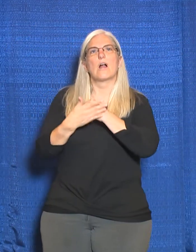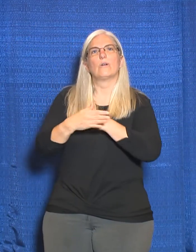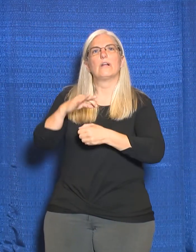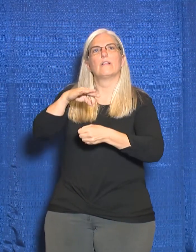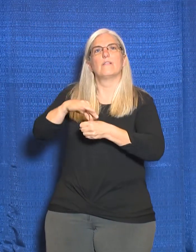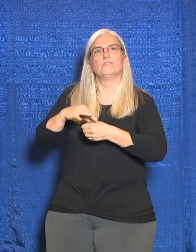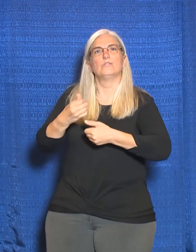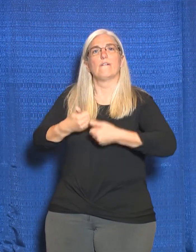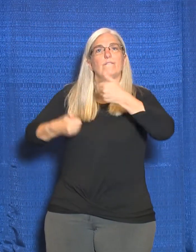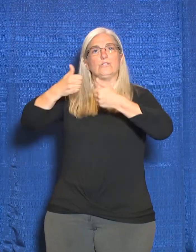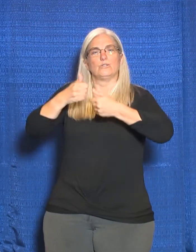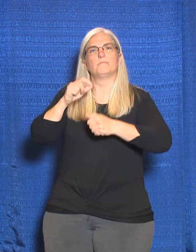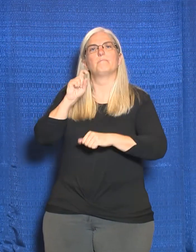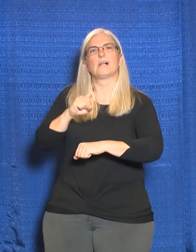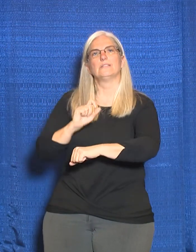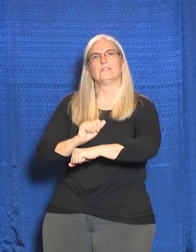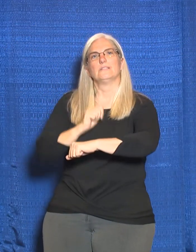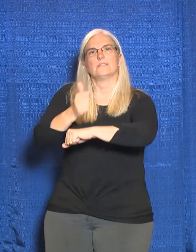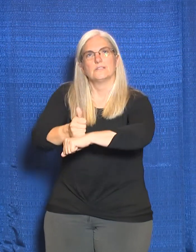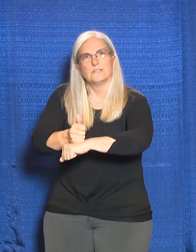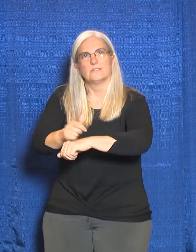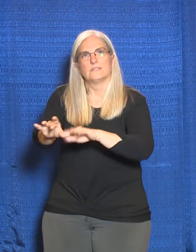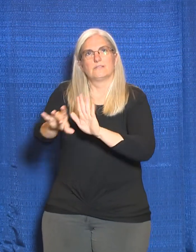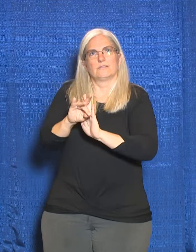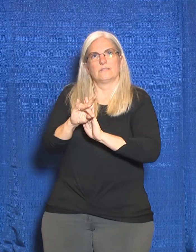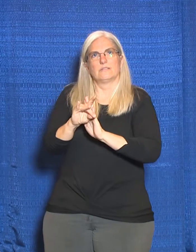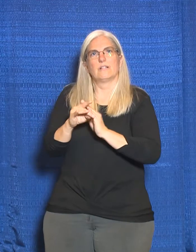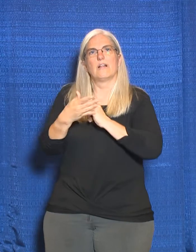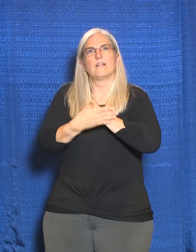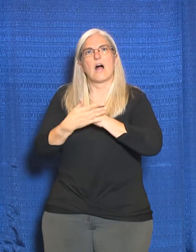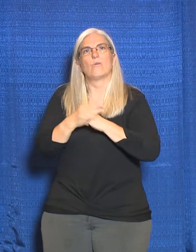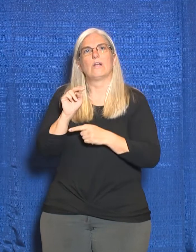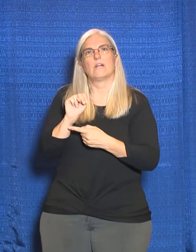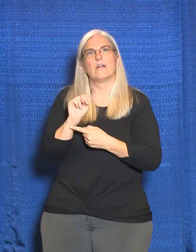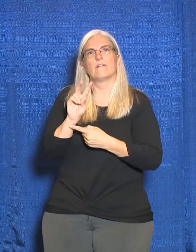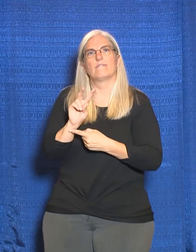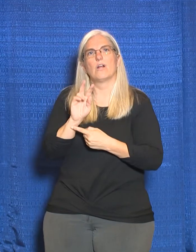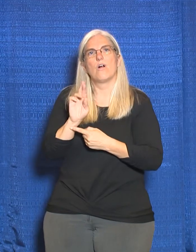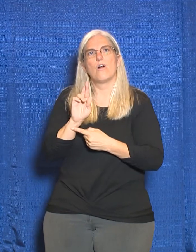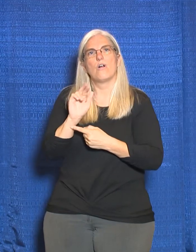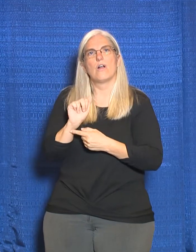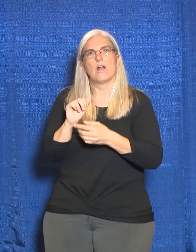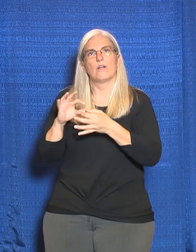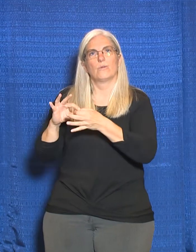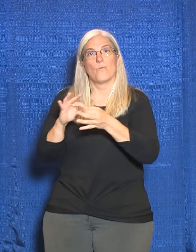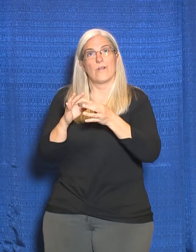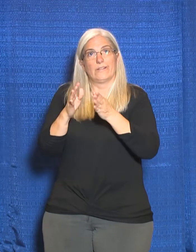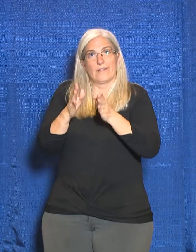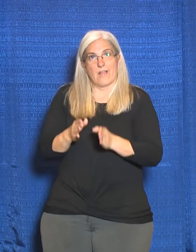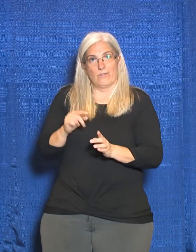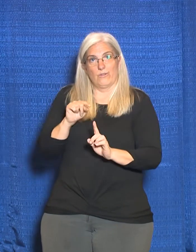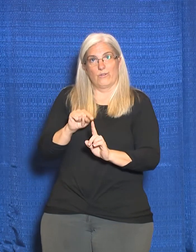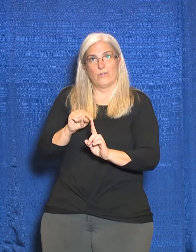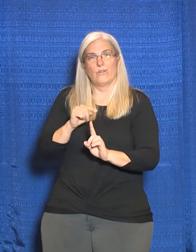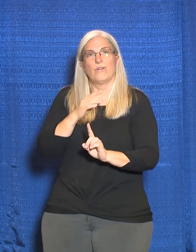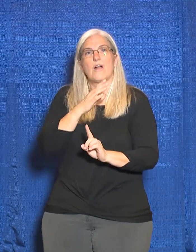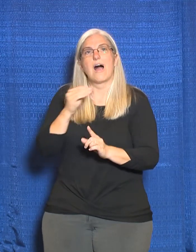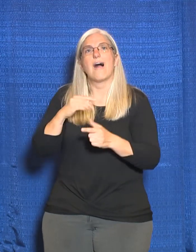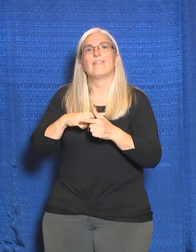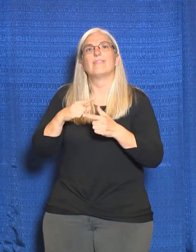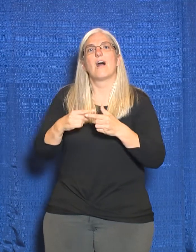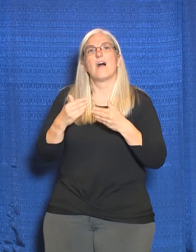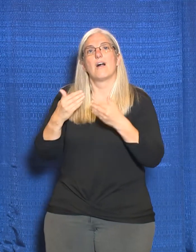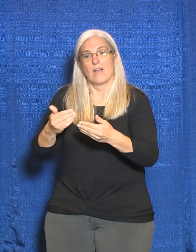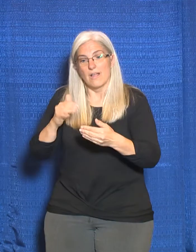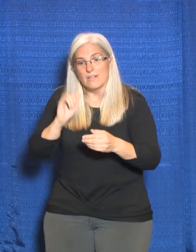County elections officials must designate a county NVRA coordinator and place known voter registration agency offices